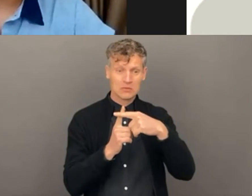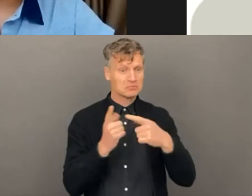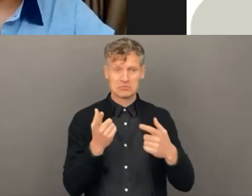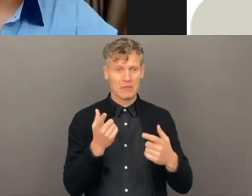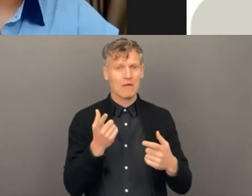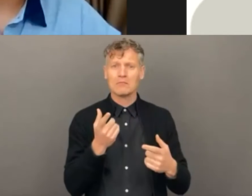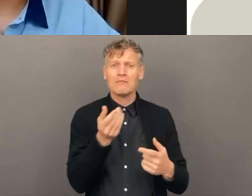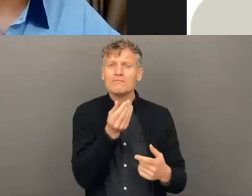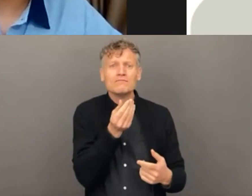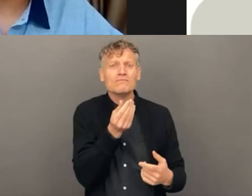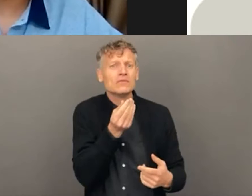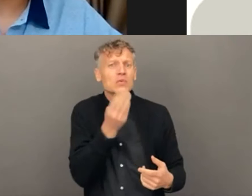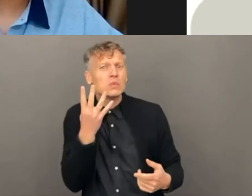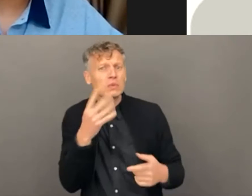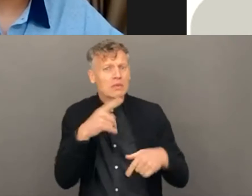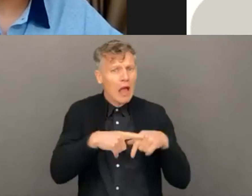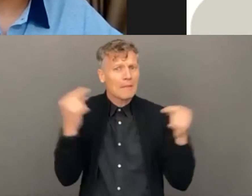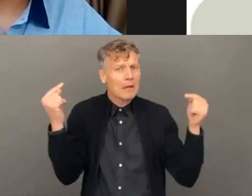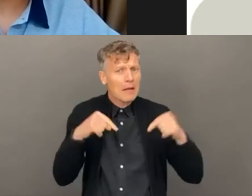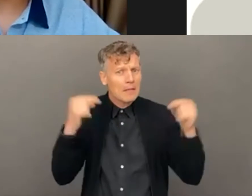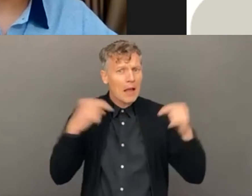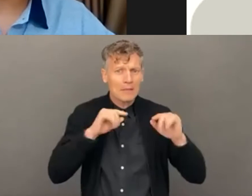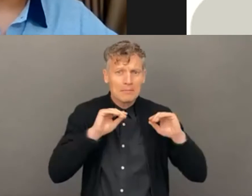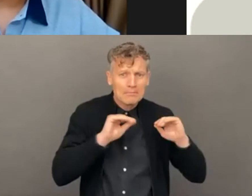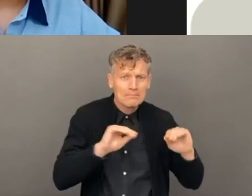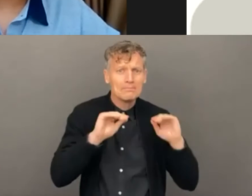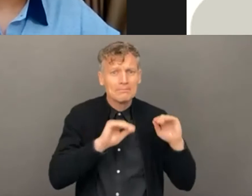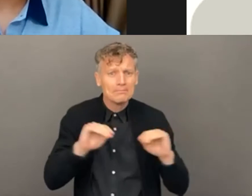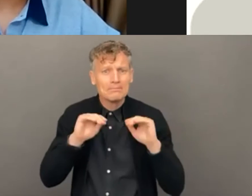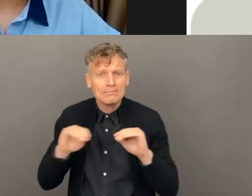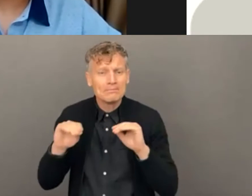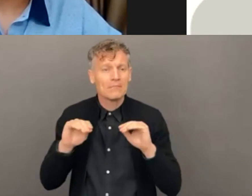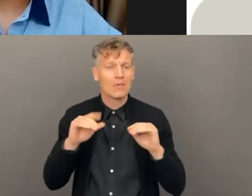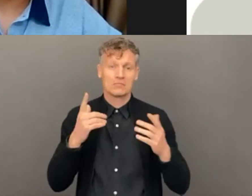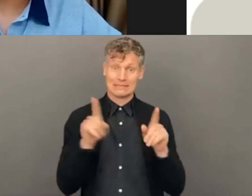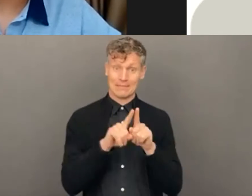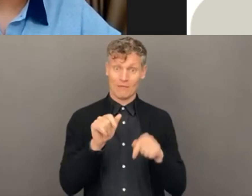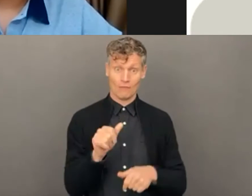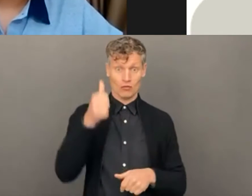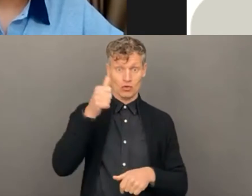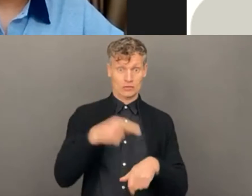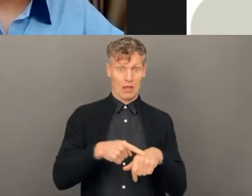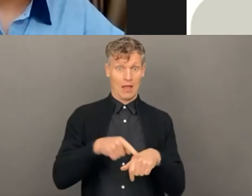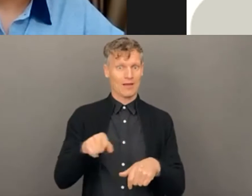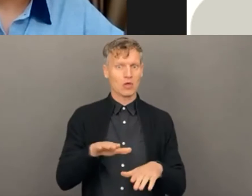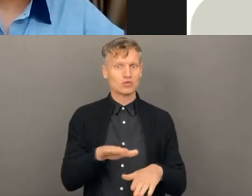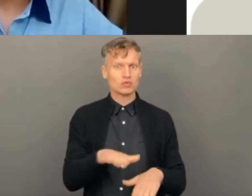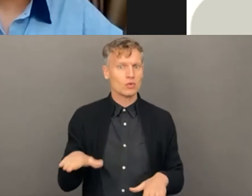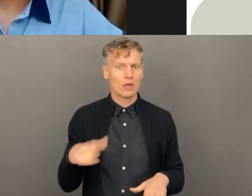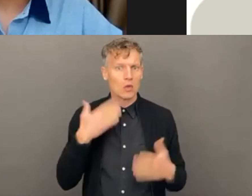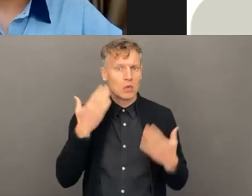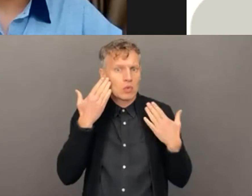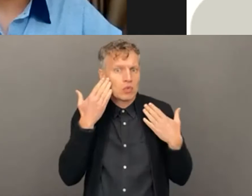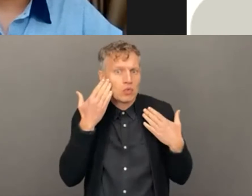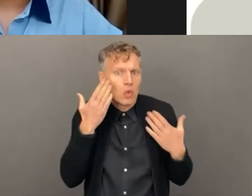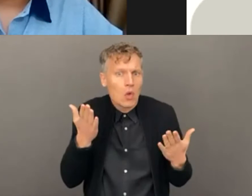some lessons. For example, at the first lesson, the children still didn't know how to react to a question